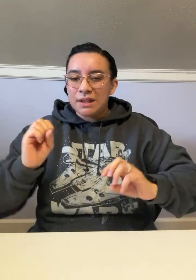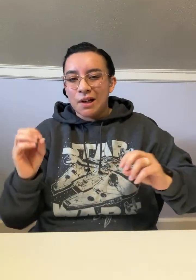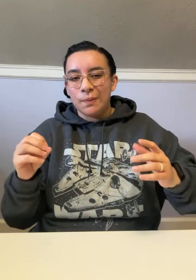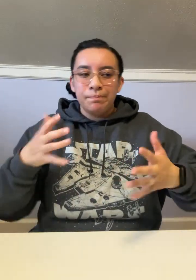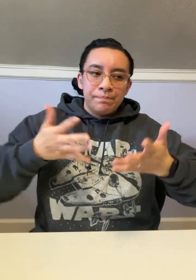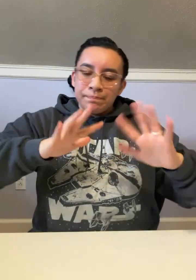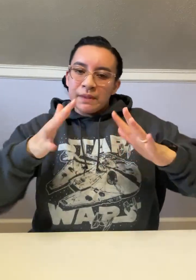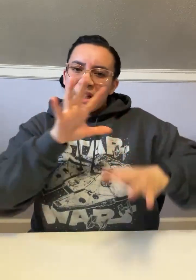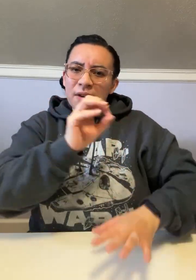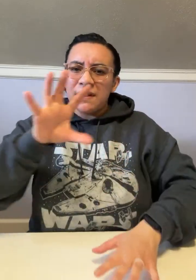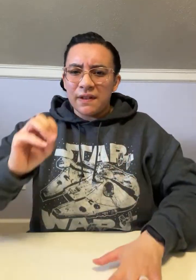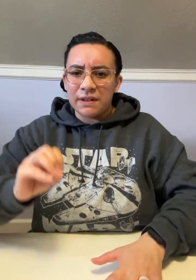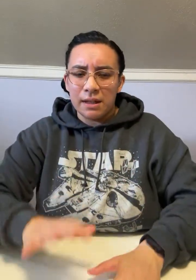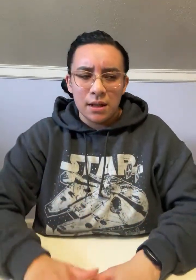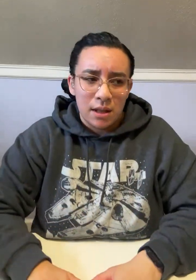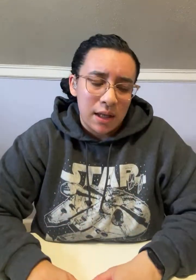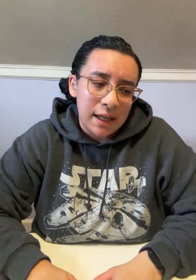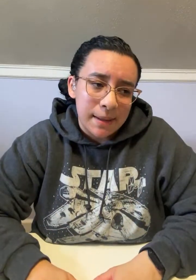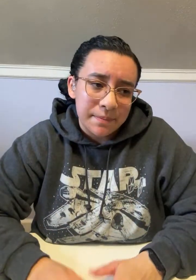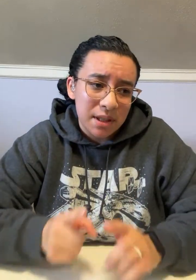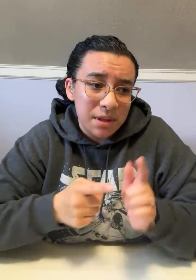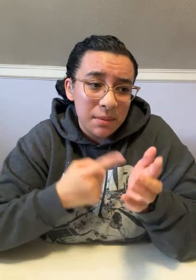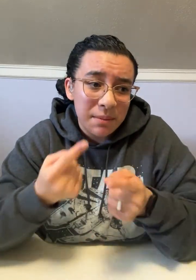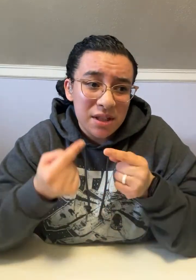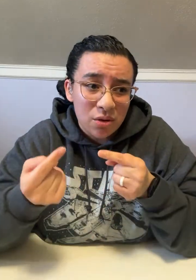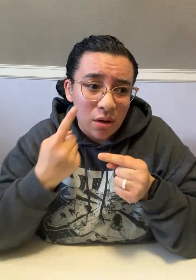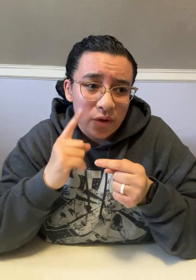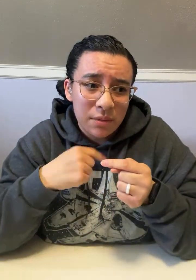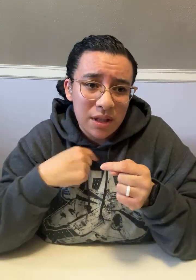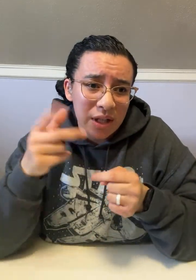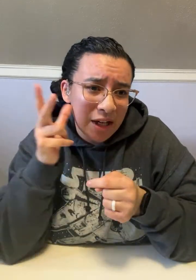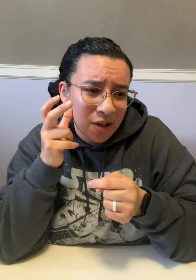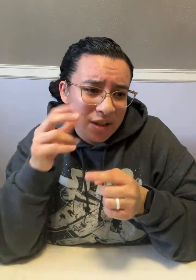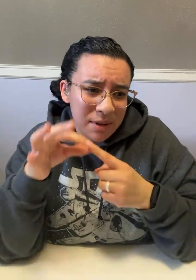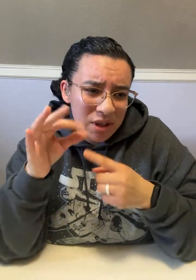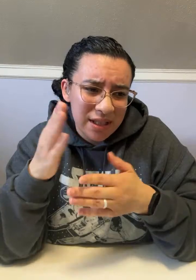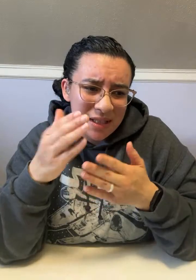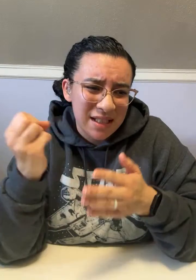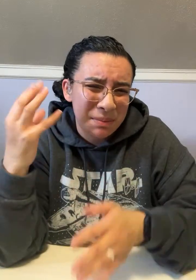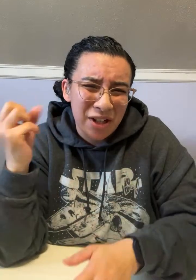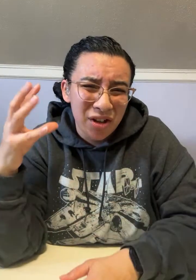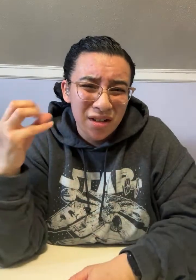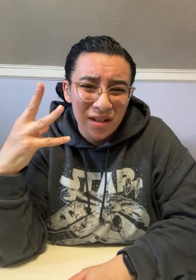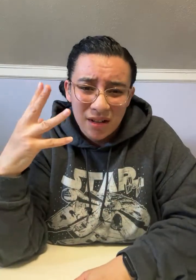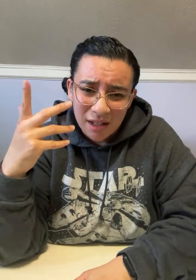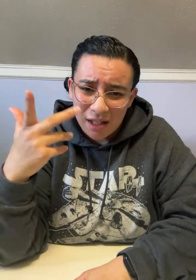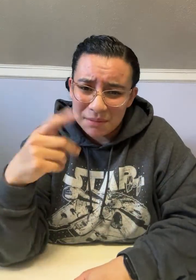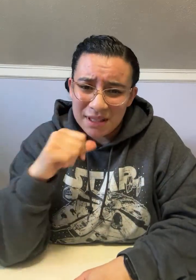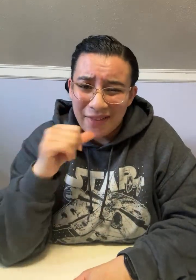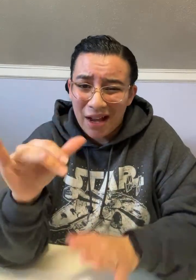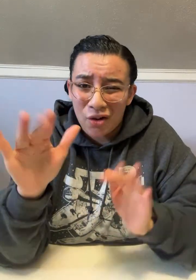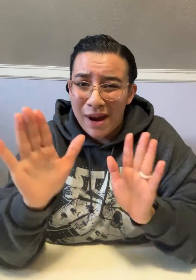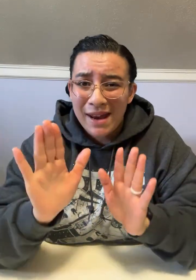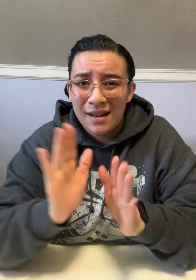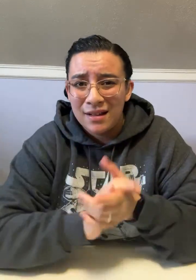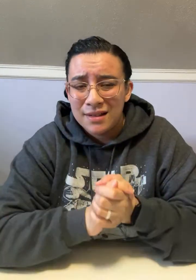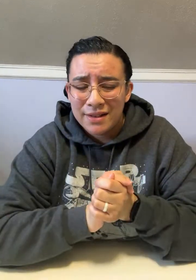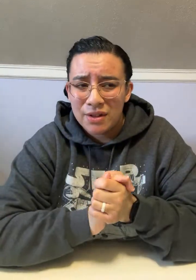So it's 50-50. Sometimes it could be a struggle for me to hear, especially the speaker. It's not that great.